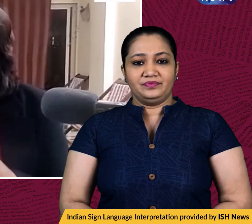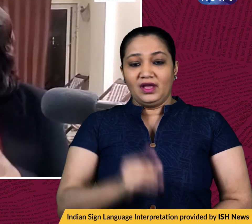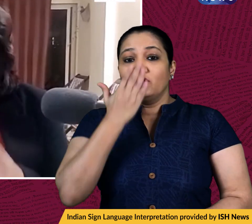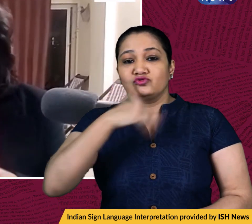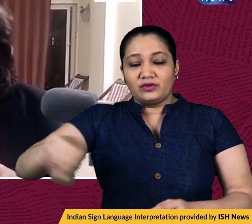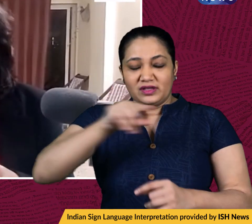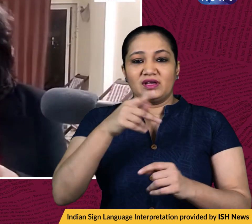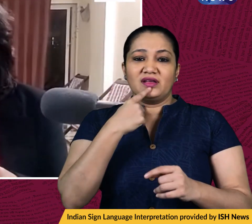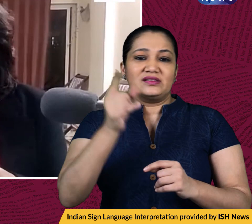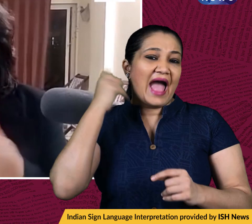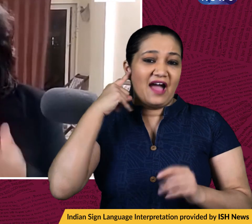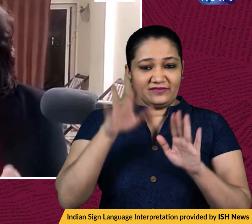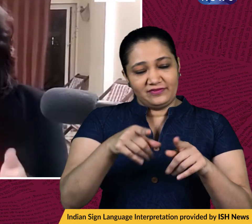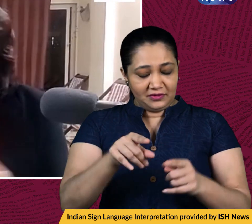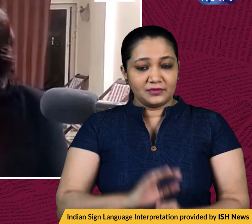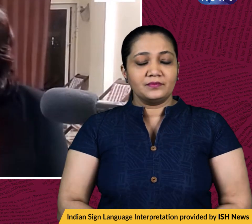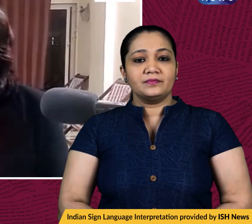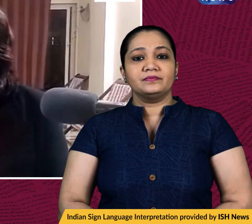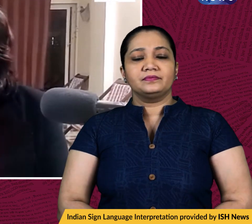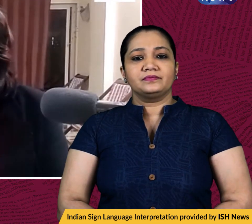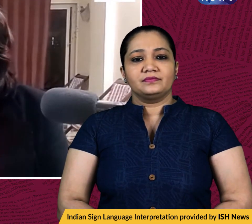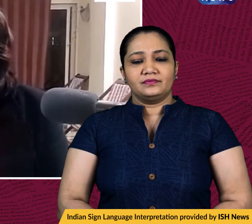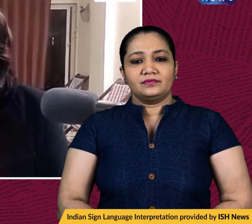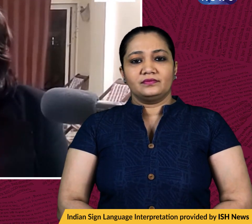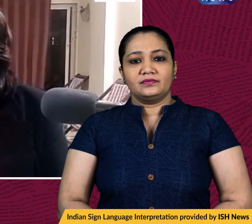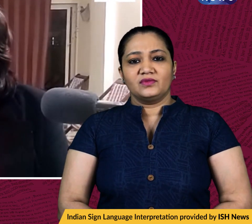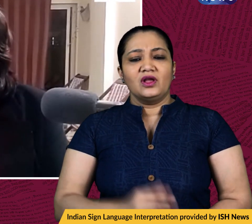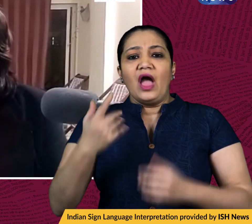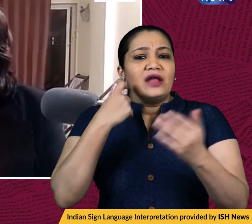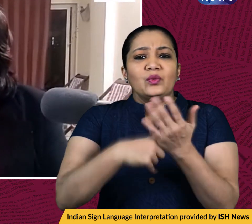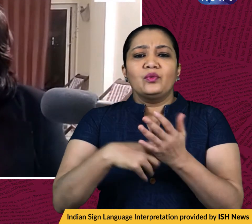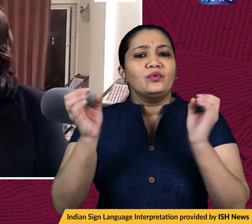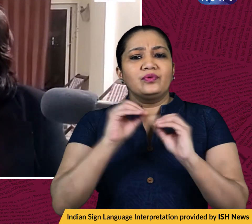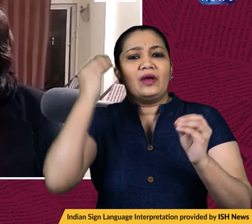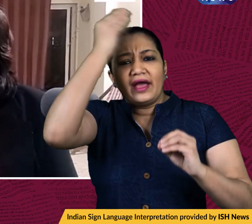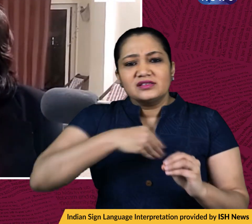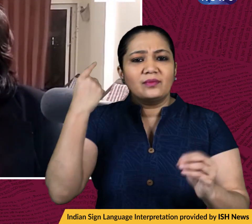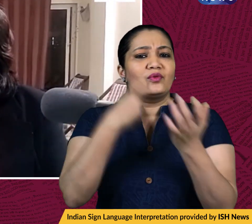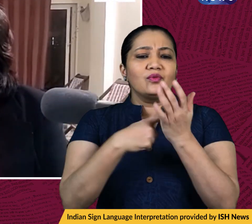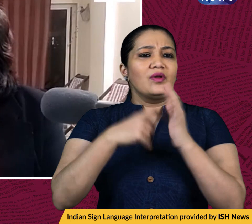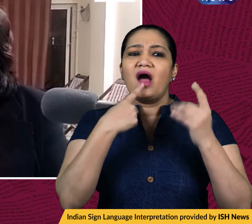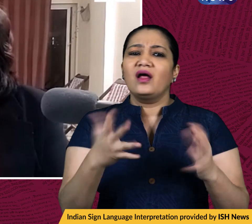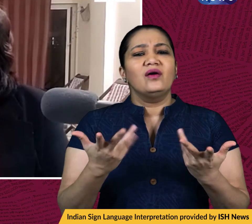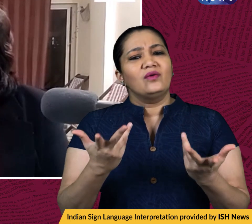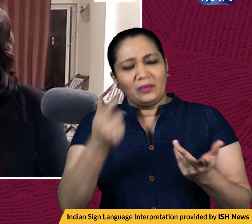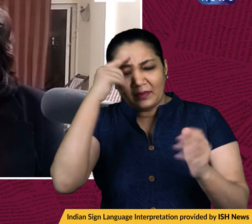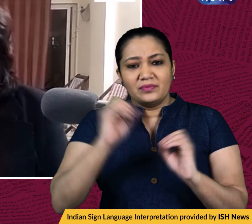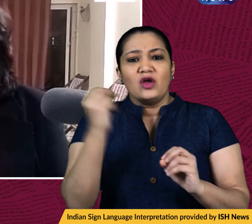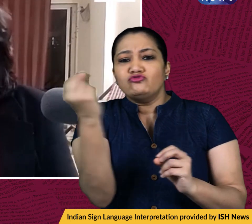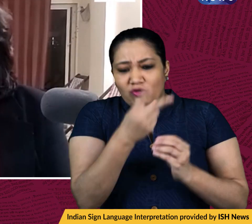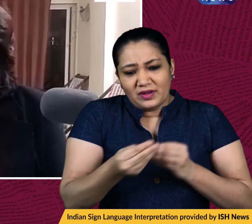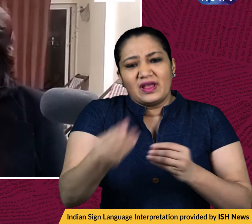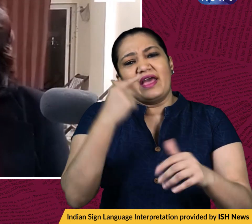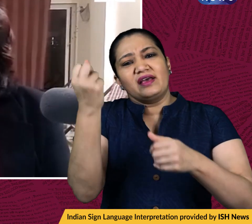shows. The students could be heard saying in that particular video, and I quote, "There is no rule against wearing hijab. We have just